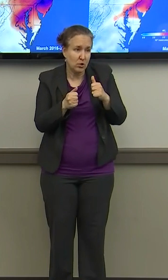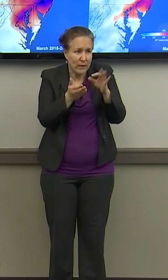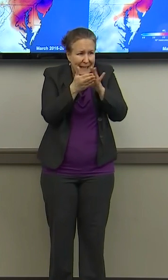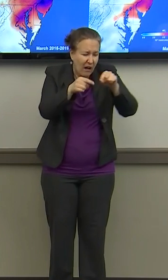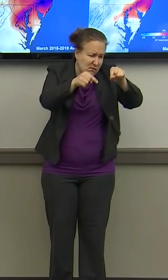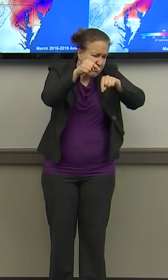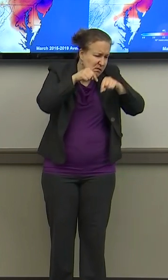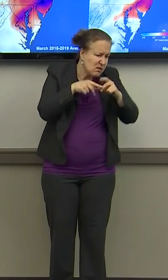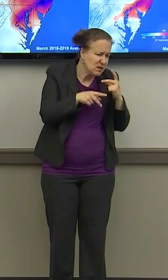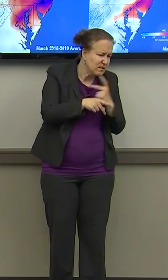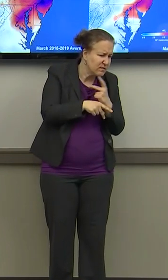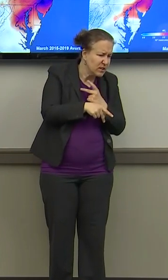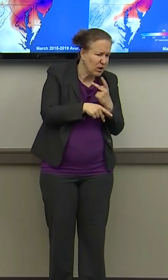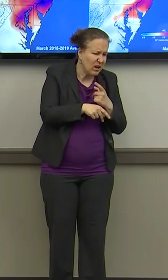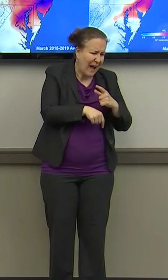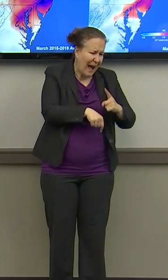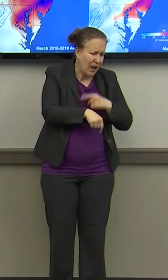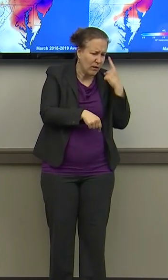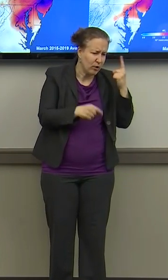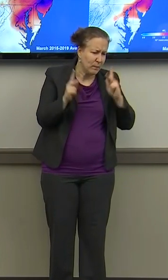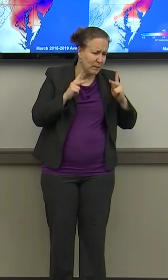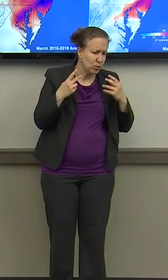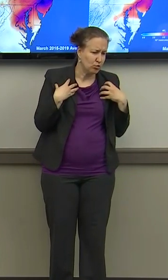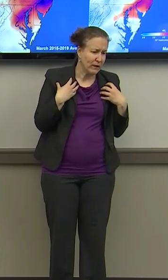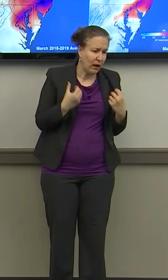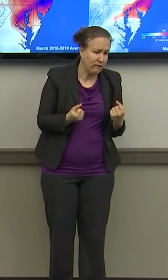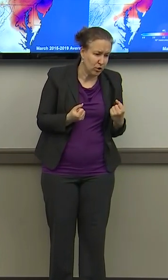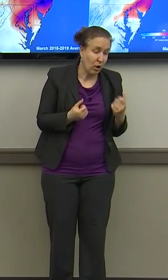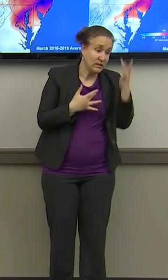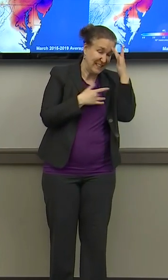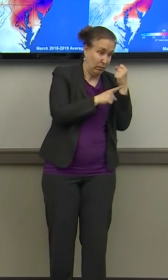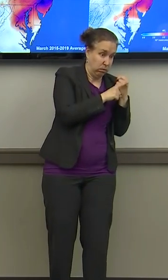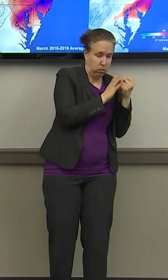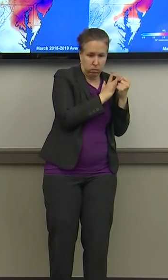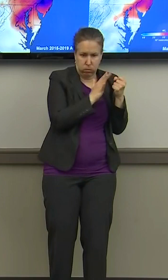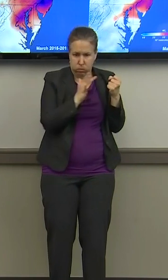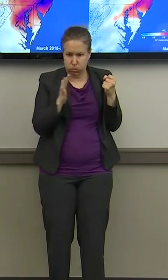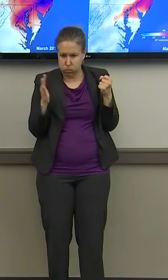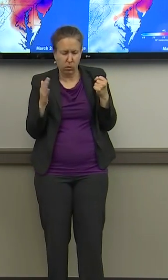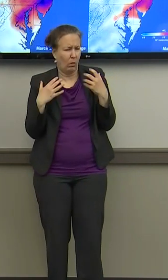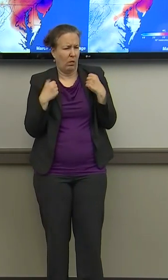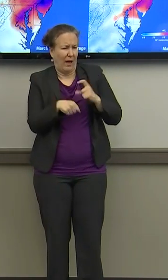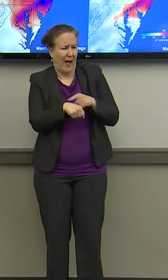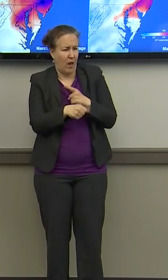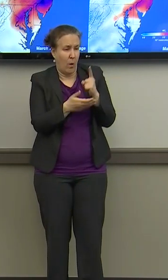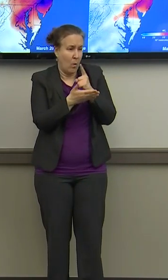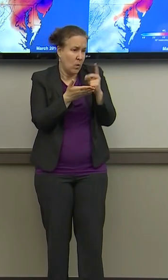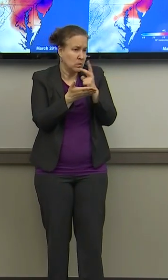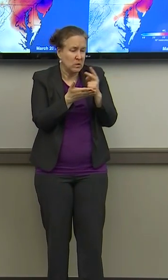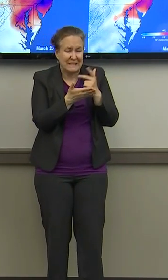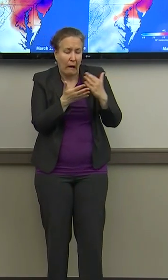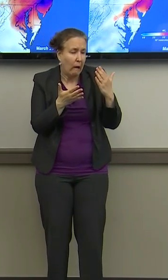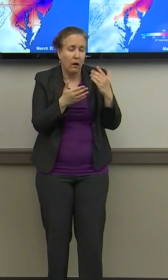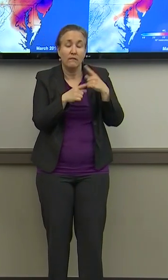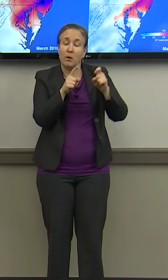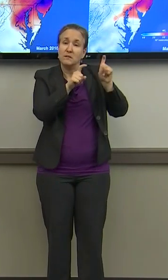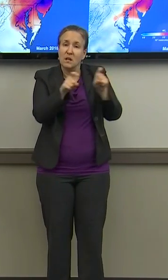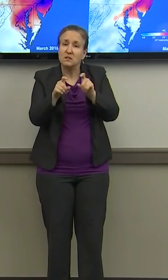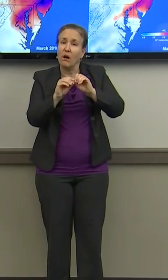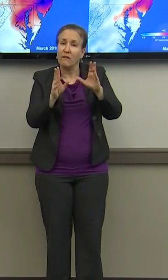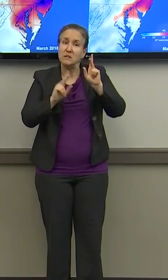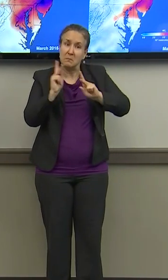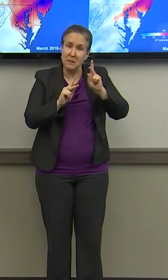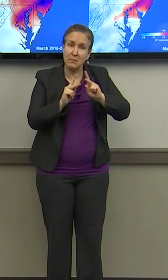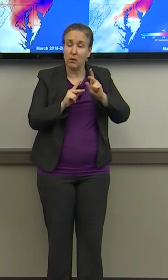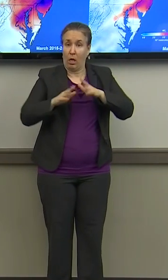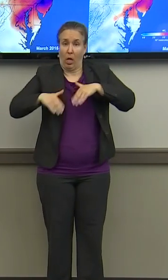and figure out how long it took for people to recover? And you have the bulk of information from the testing. Obviously, people who haven't